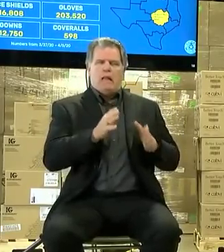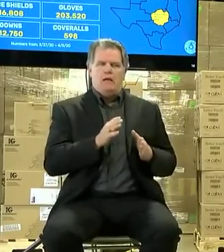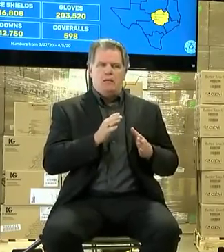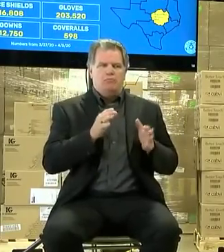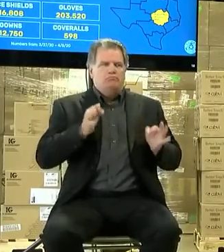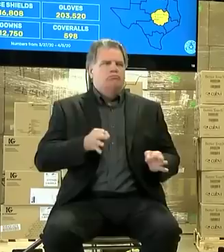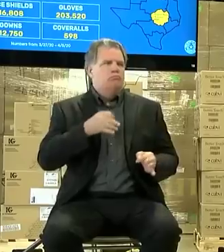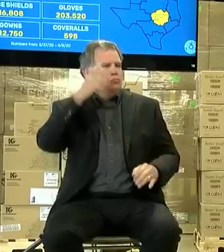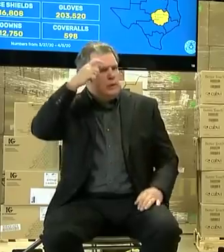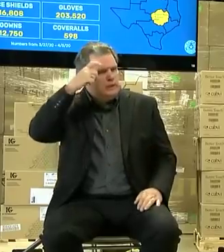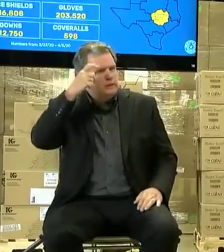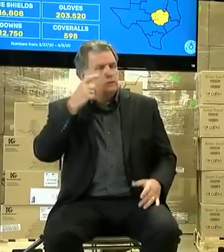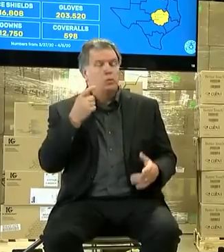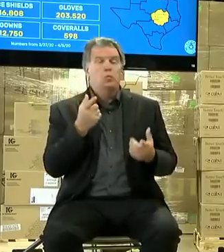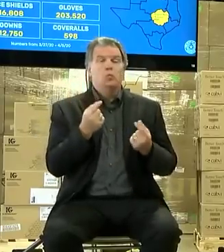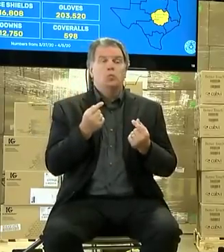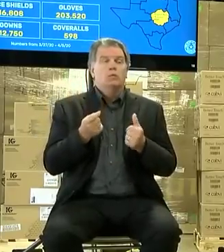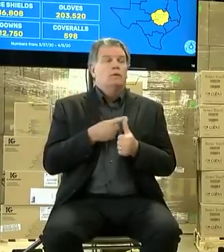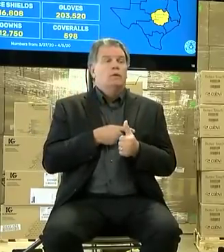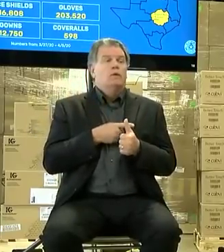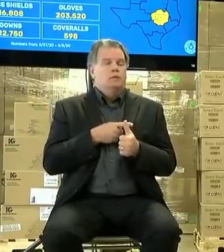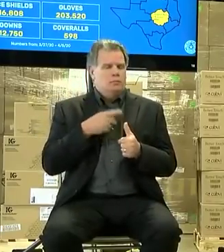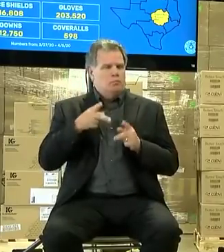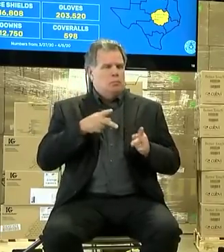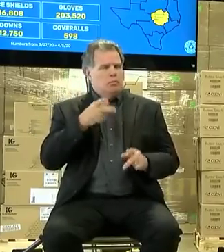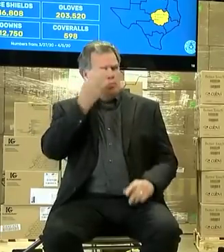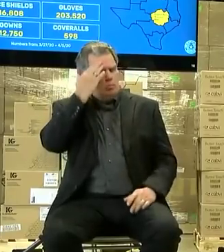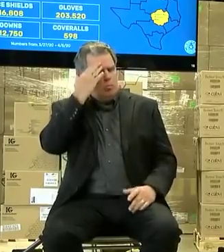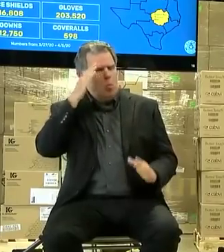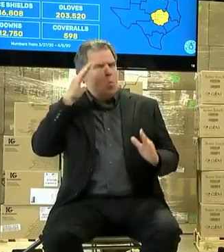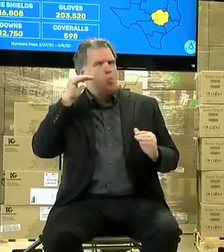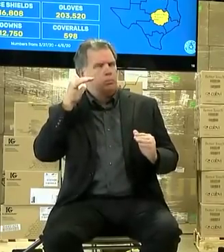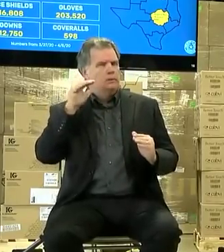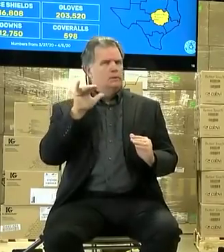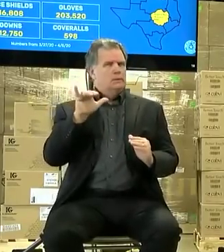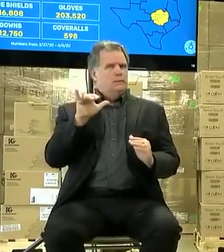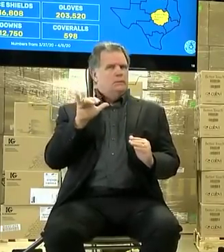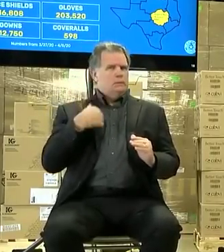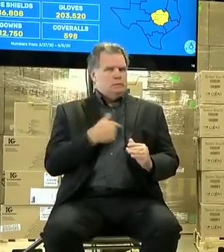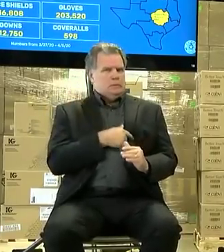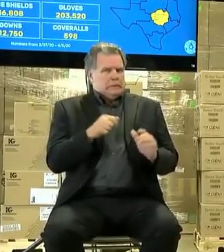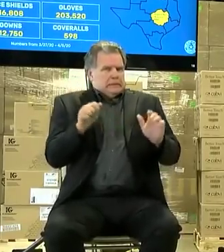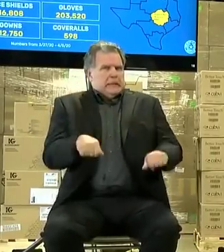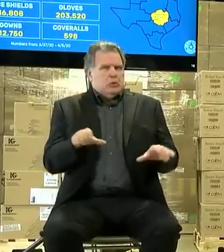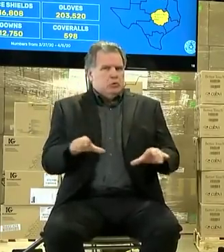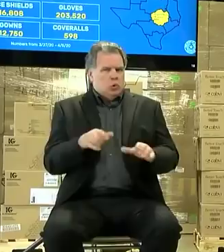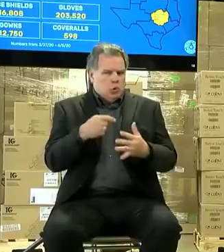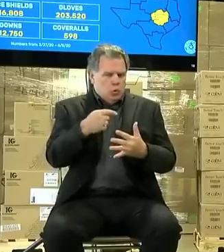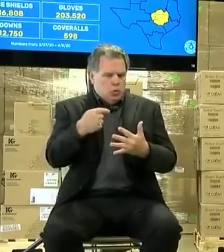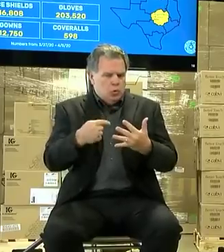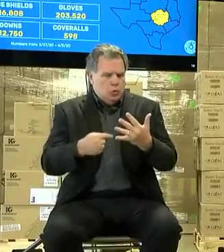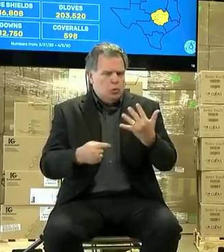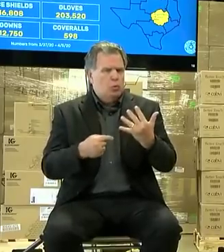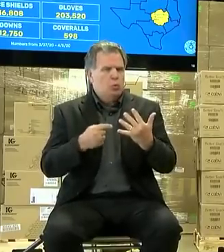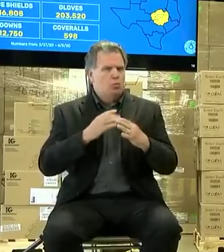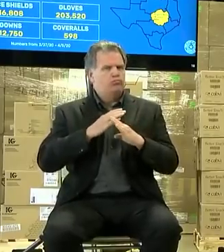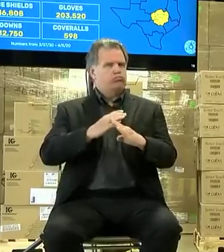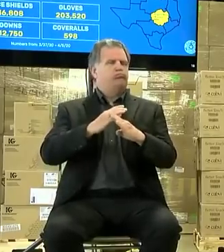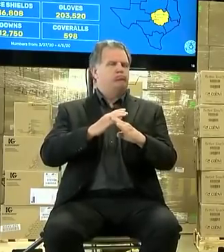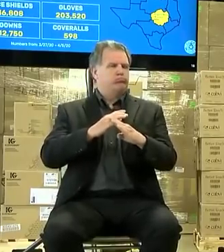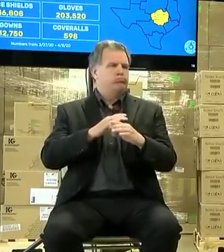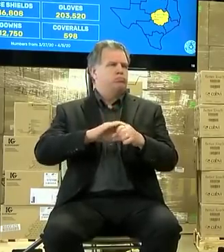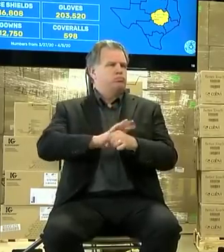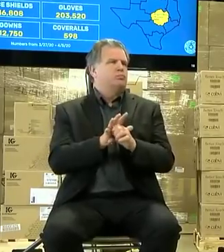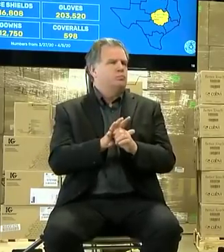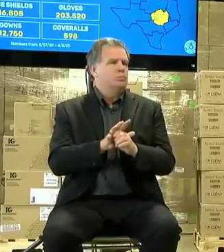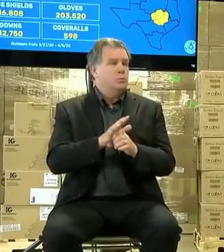things of mental health is to have hope, for people to see that there are things that they can be doing that will work. I know